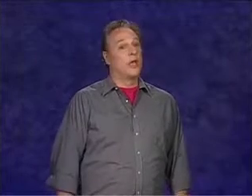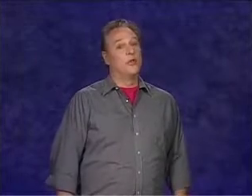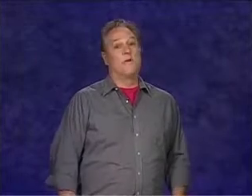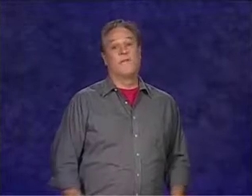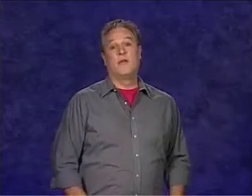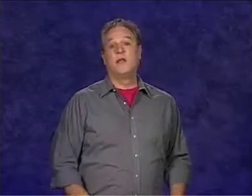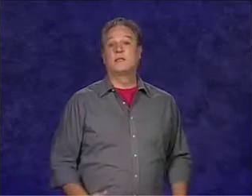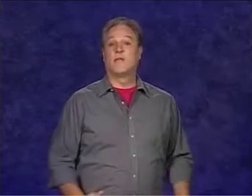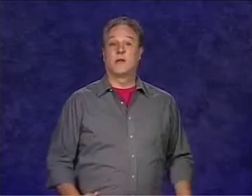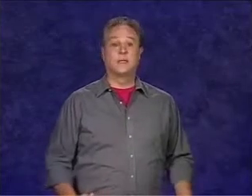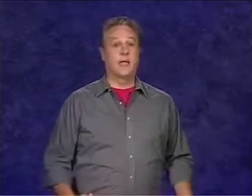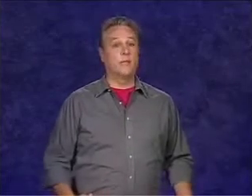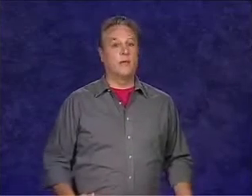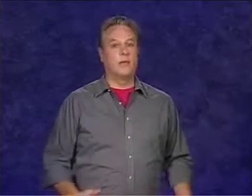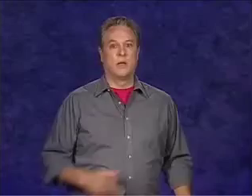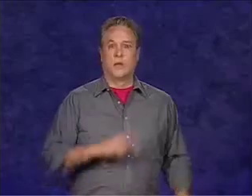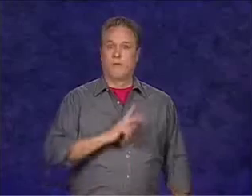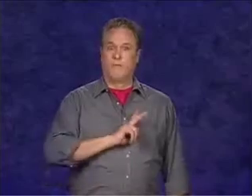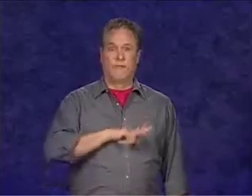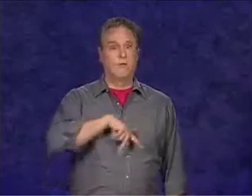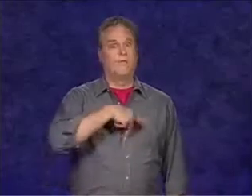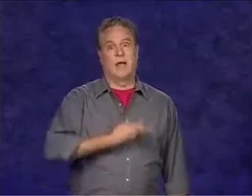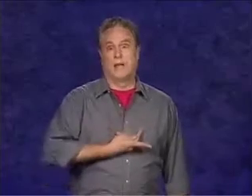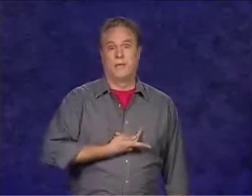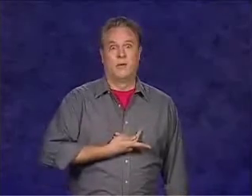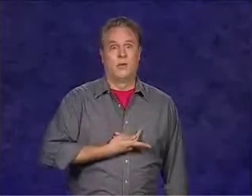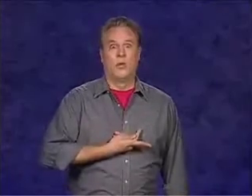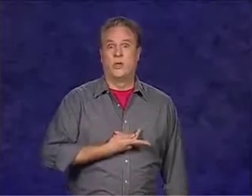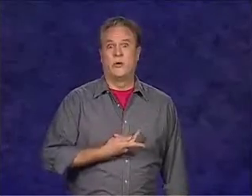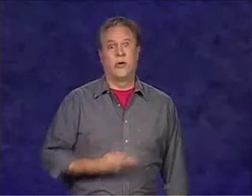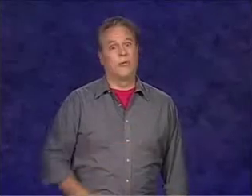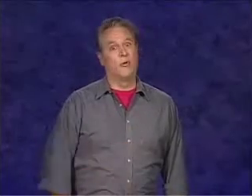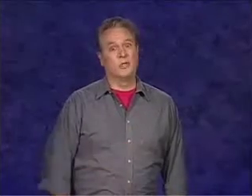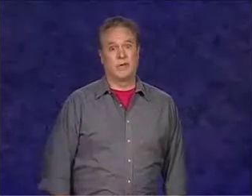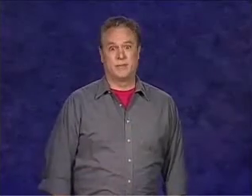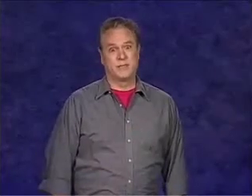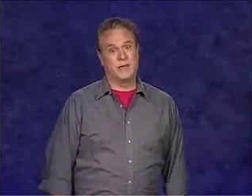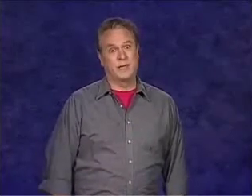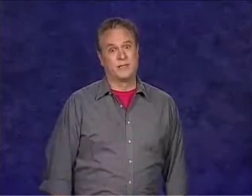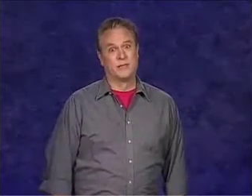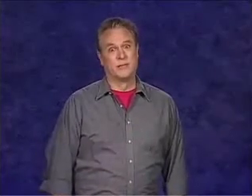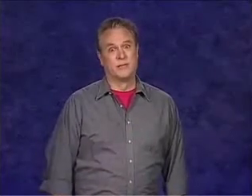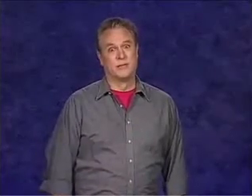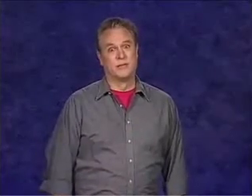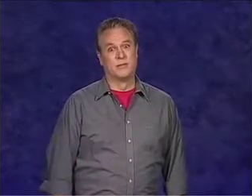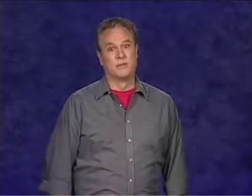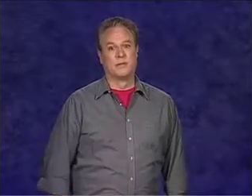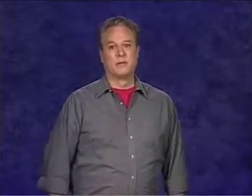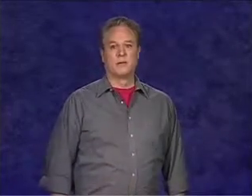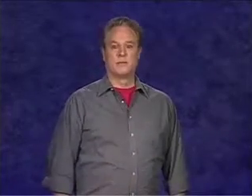Your feelings of contentment flip-flop when you're emotionally upset.